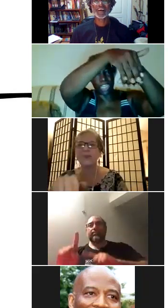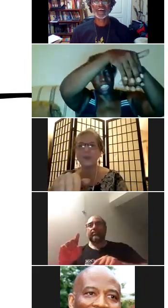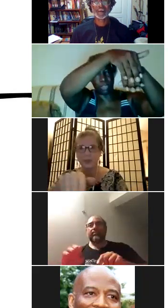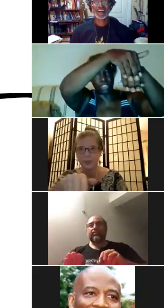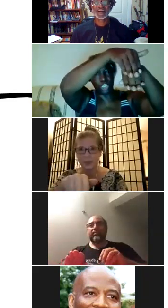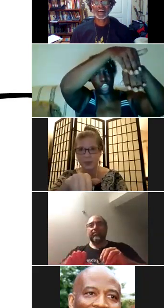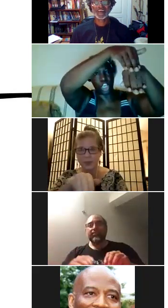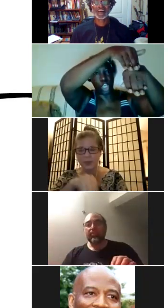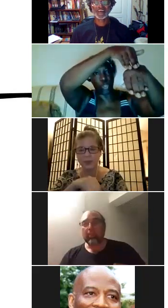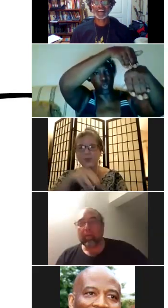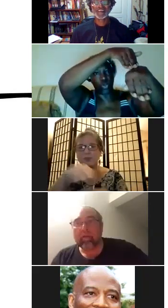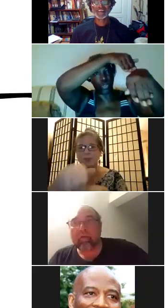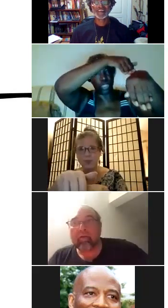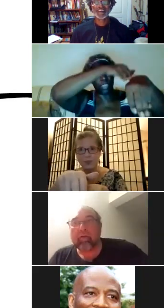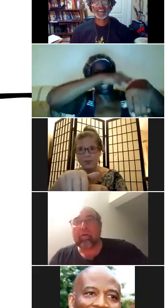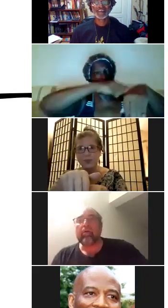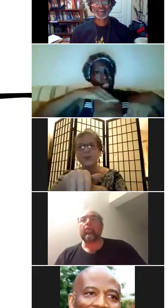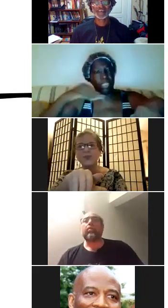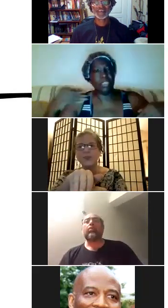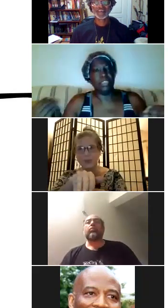up your hand slow, slow.